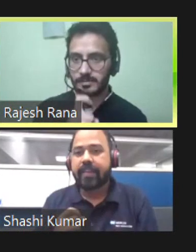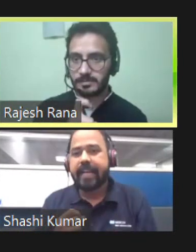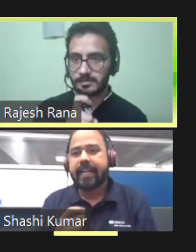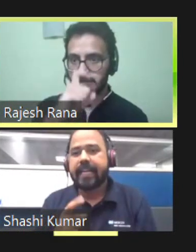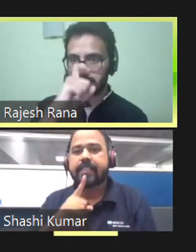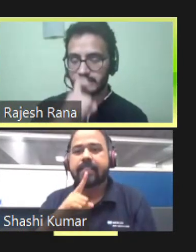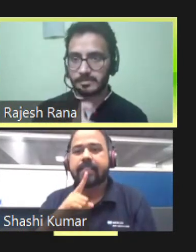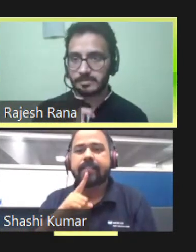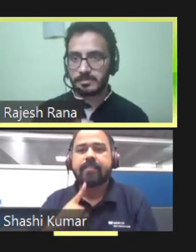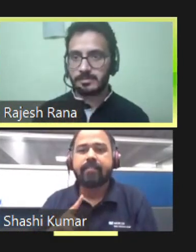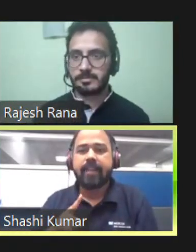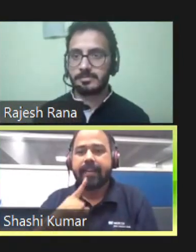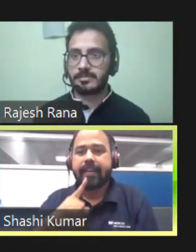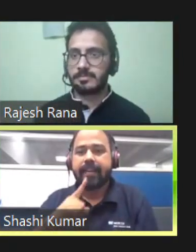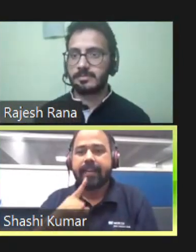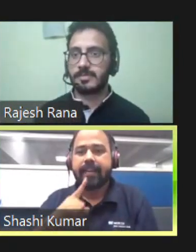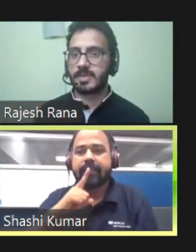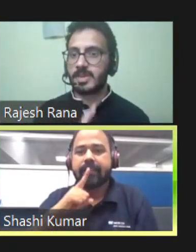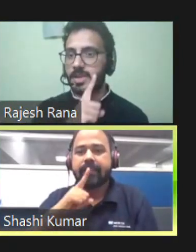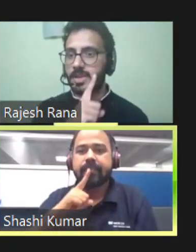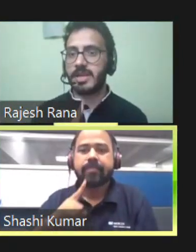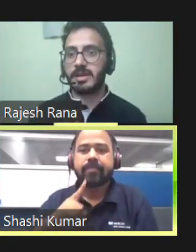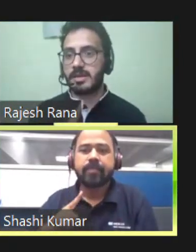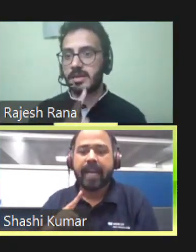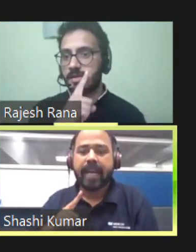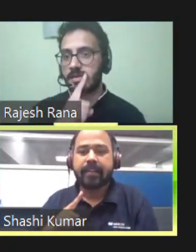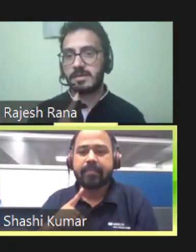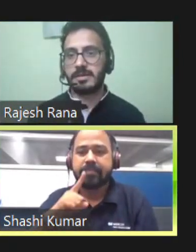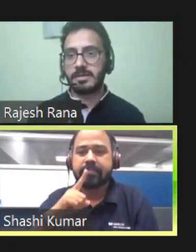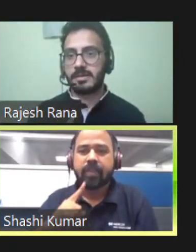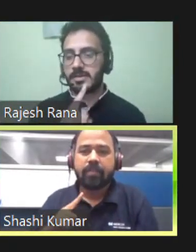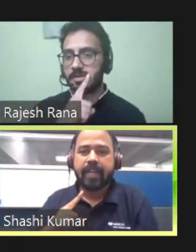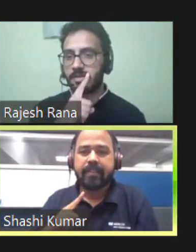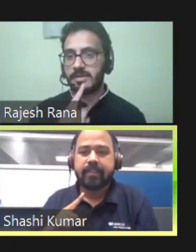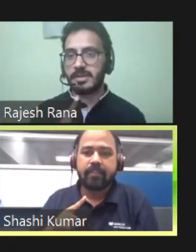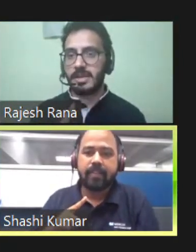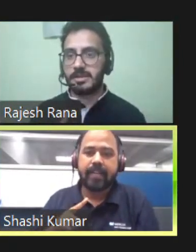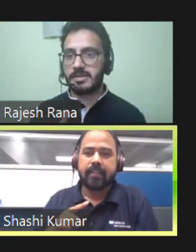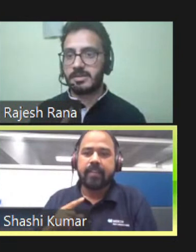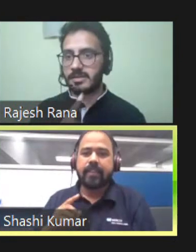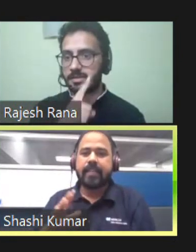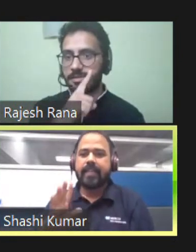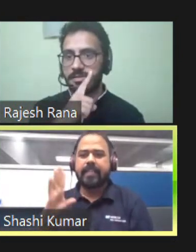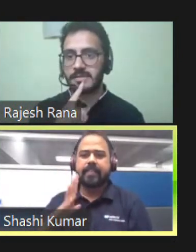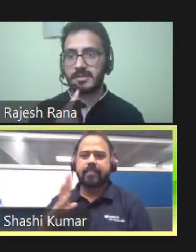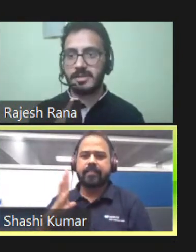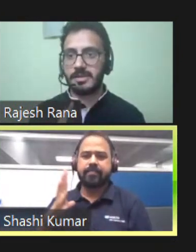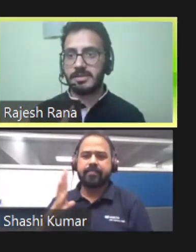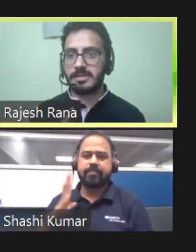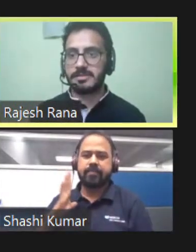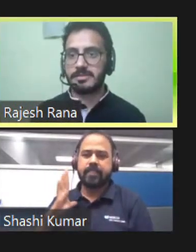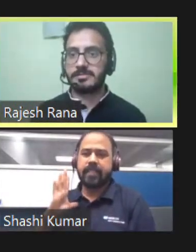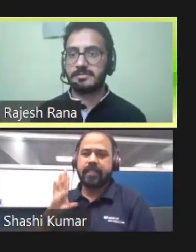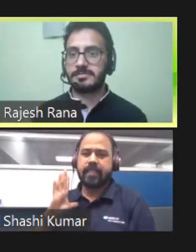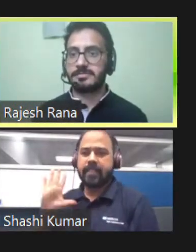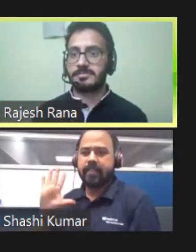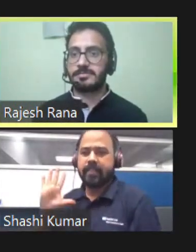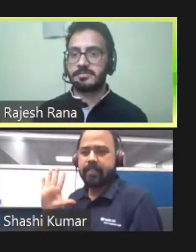Blue. Red is red. Right? Red. Green is Red.